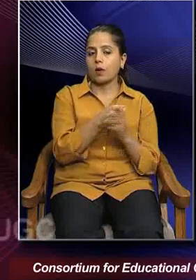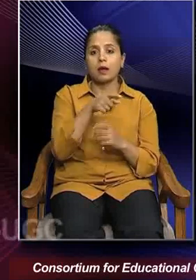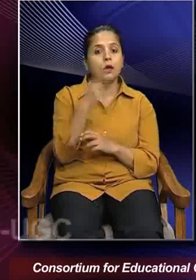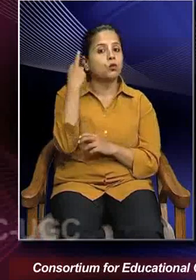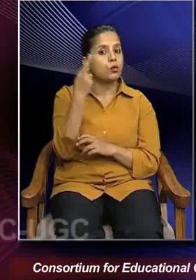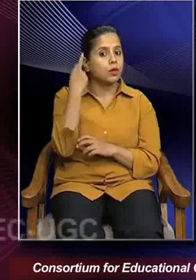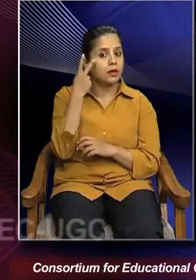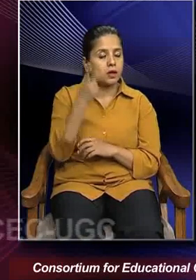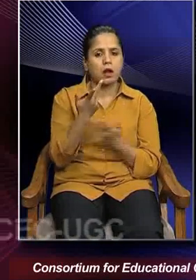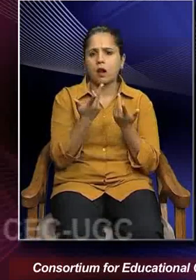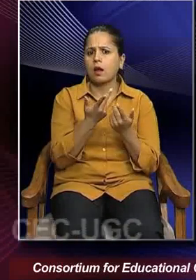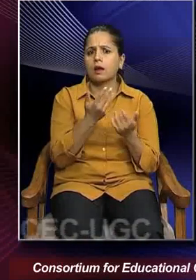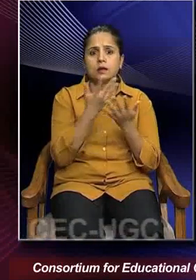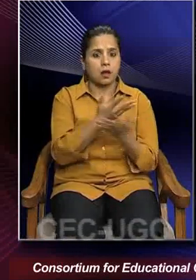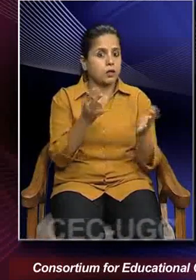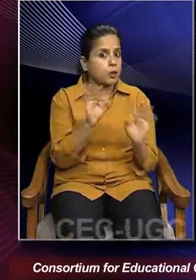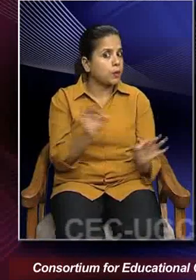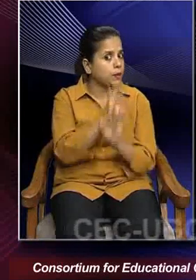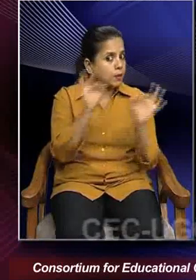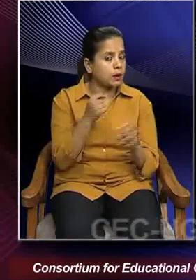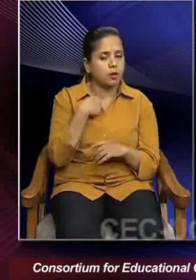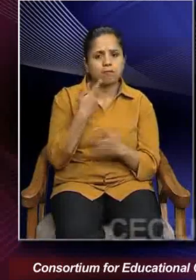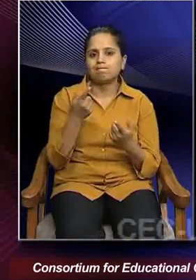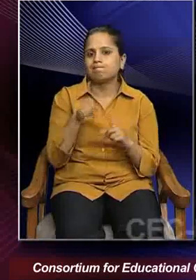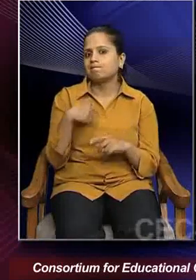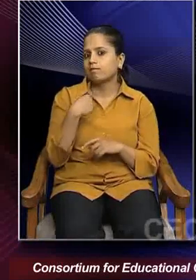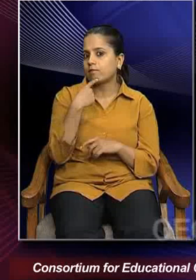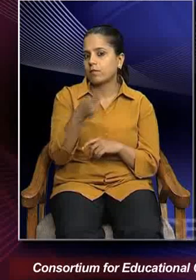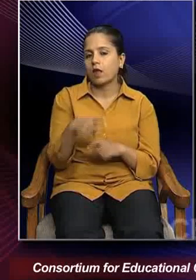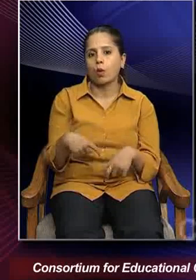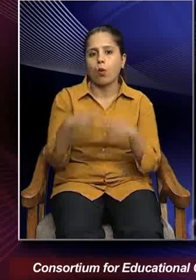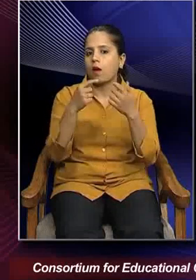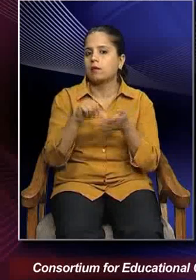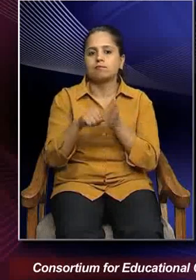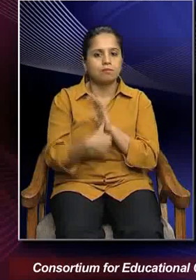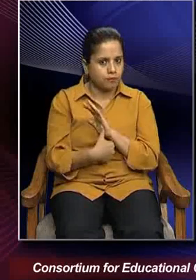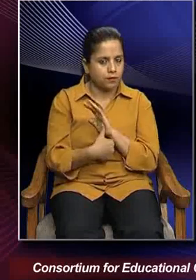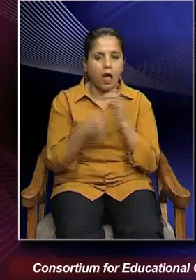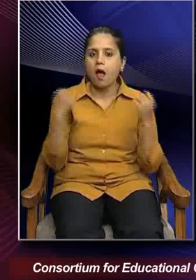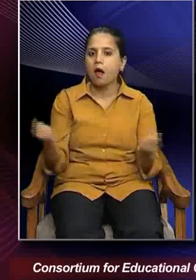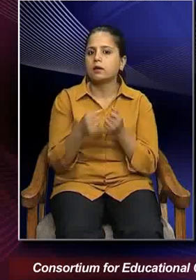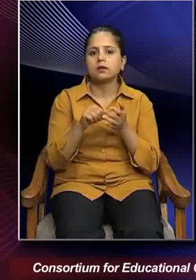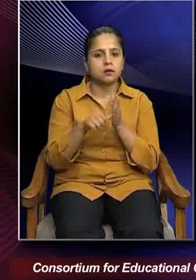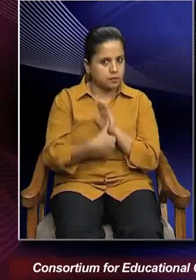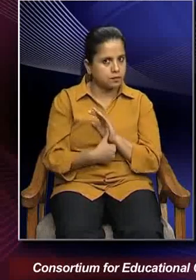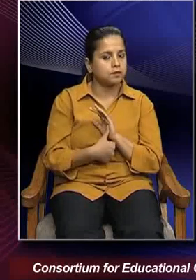Therefore, without substance, we cannot have qualities and actions,